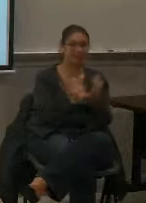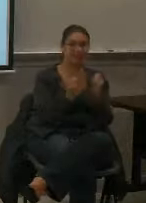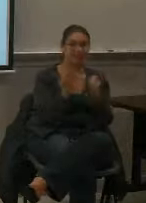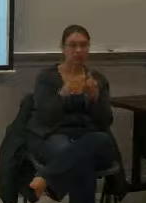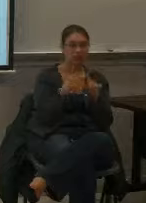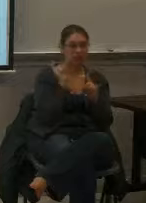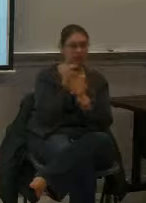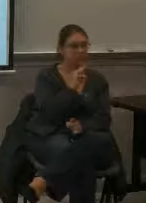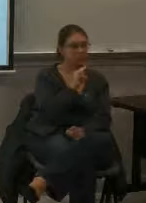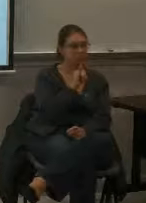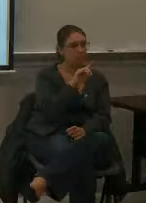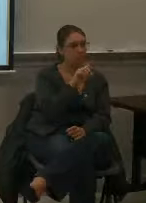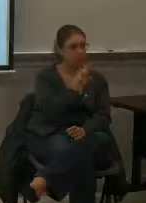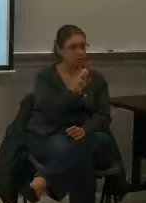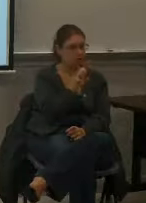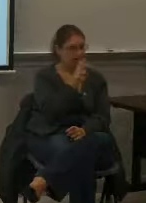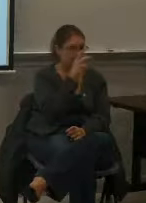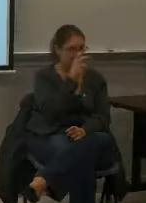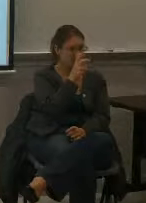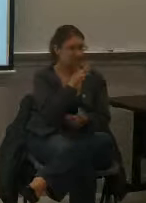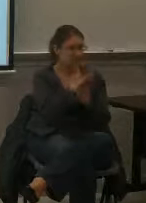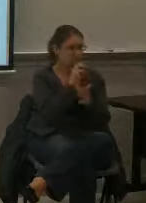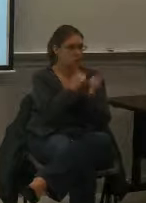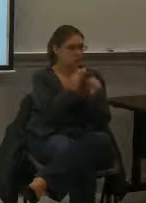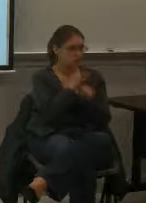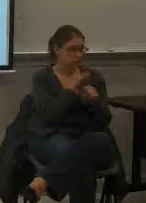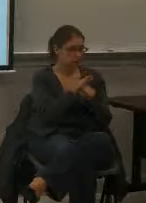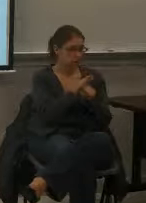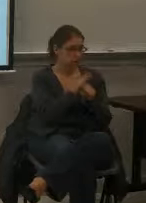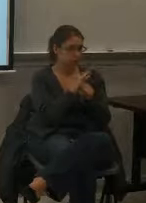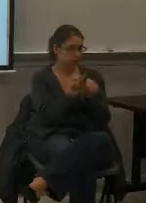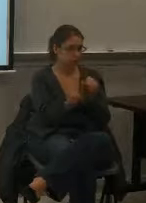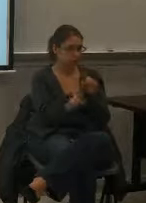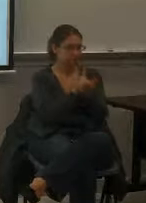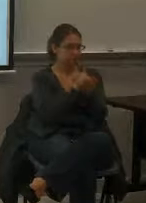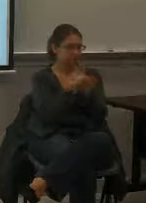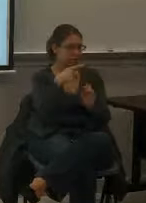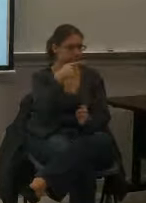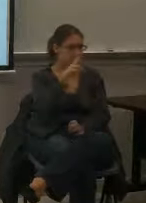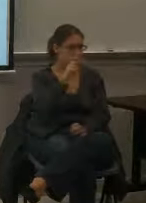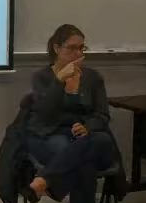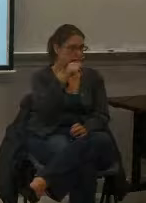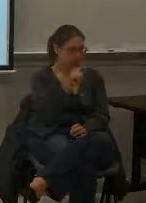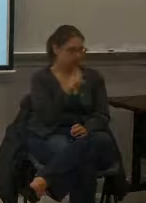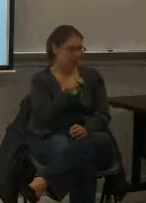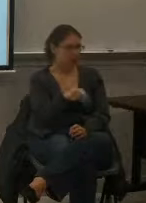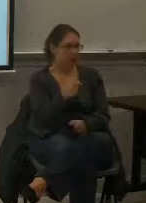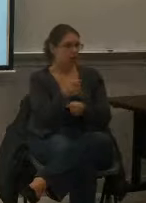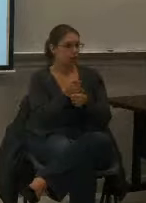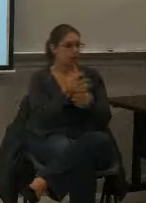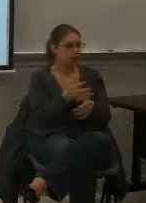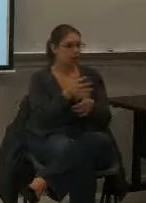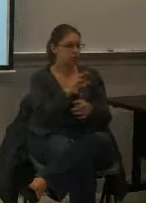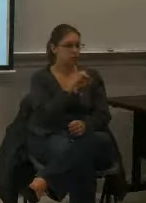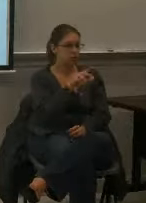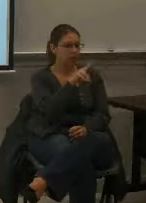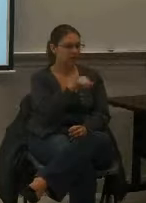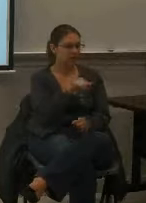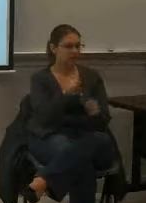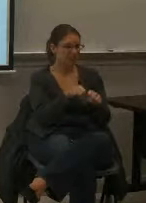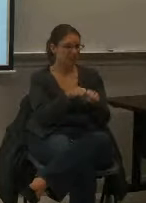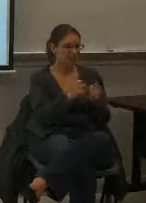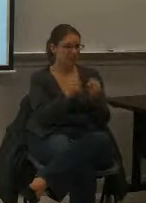that when this midge gets old enough to emerge and pupate, it actually causes the colony to